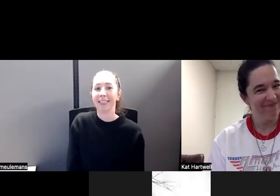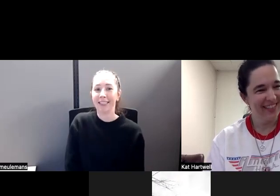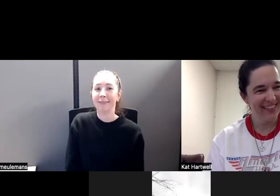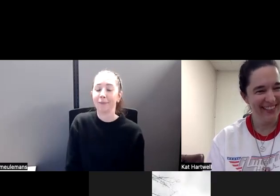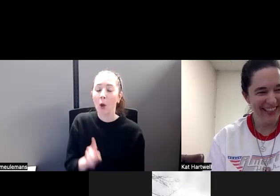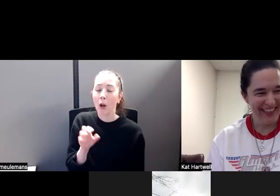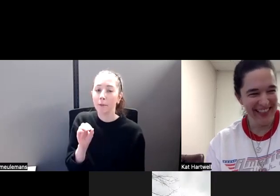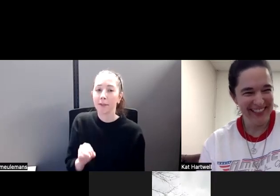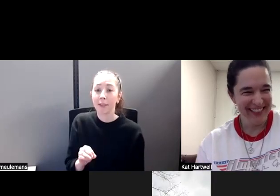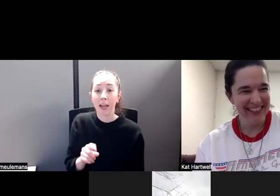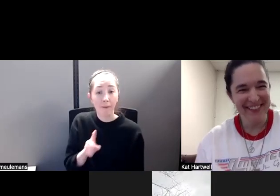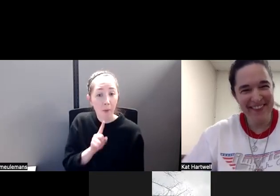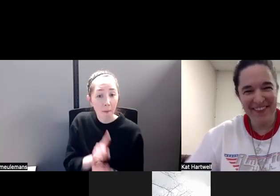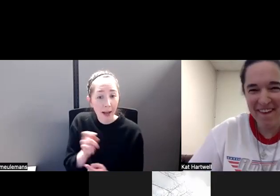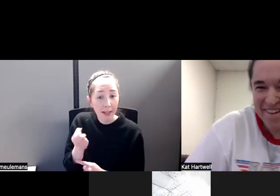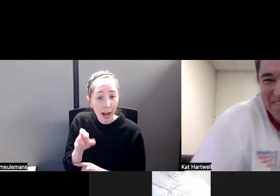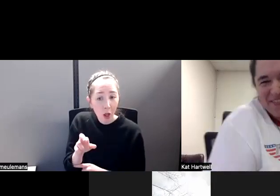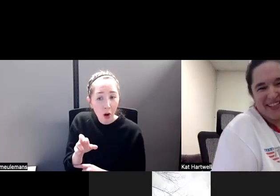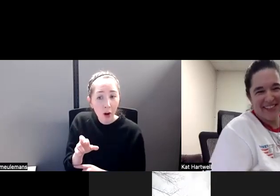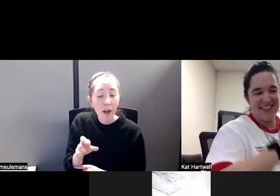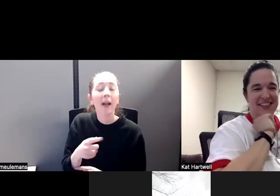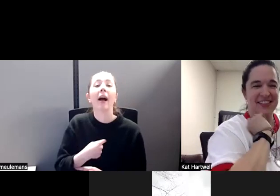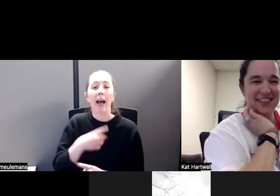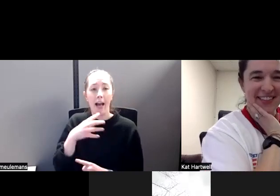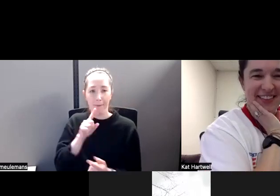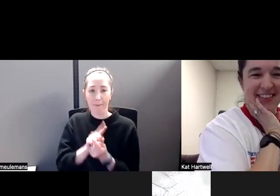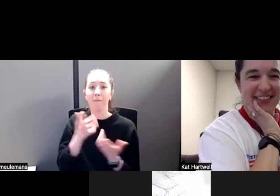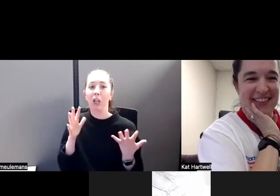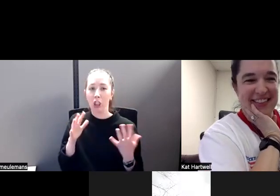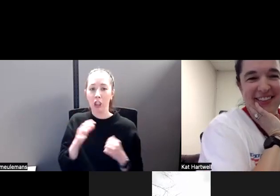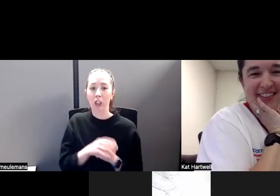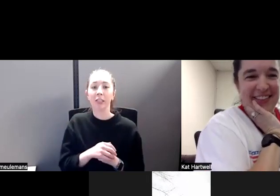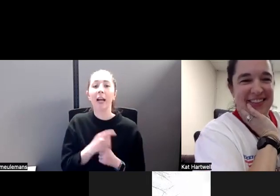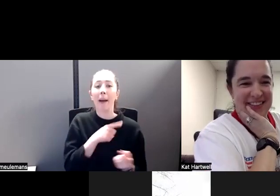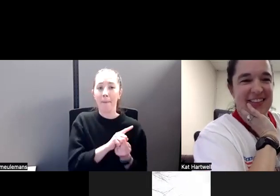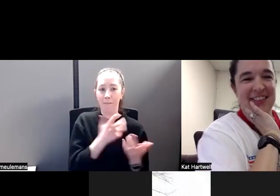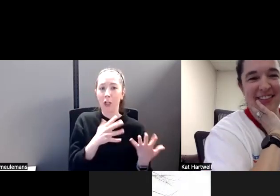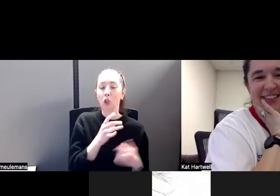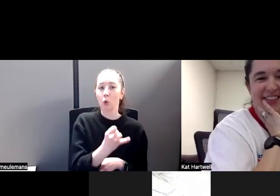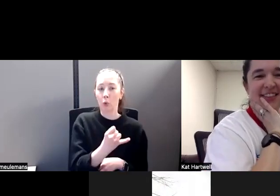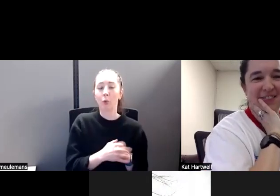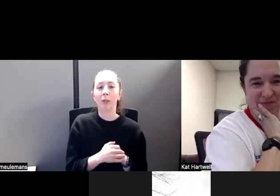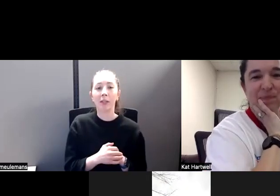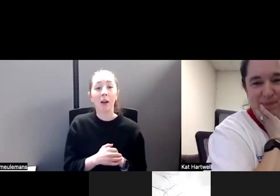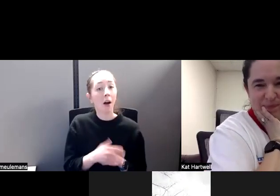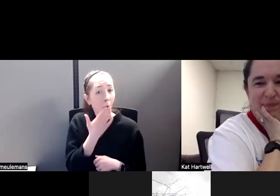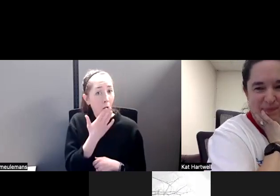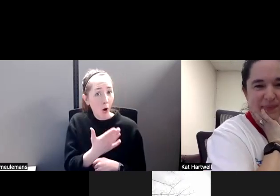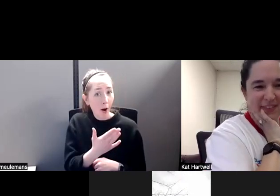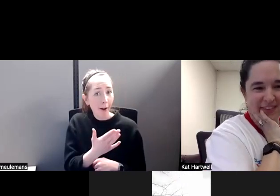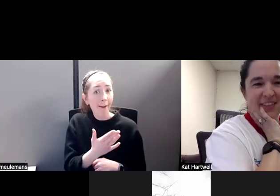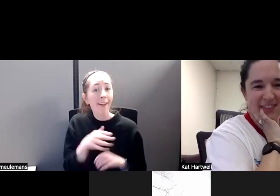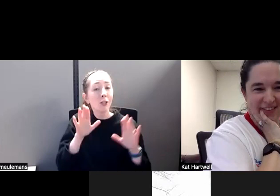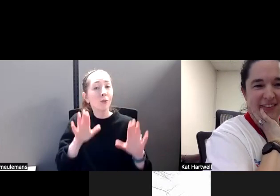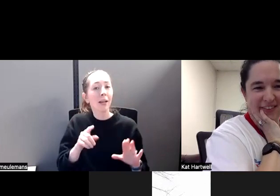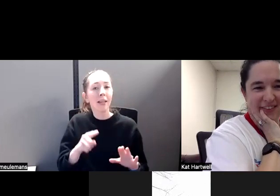him? I have. Have you met? You have? Yes, I have too. Oh, good. This is great. Yeah,